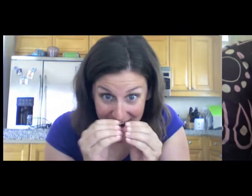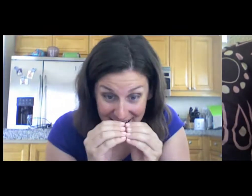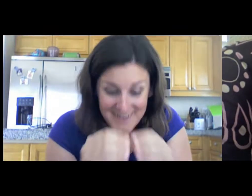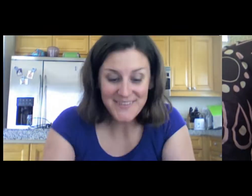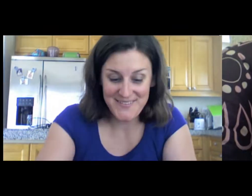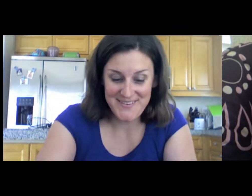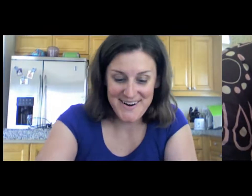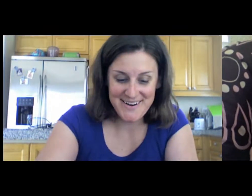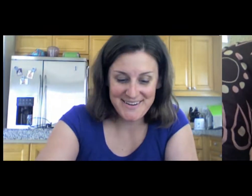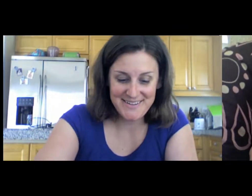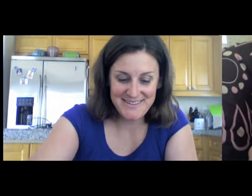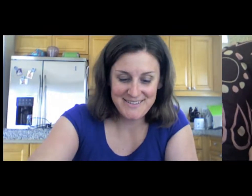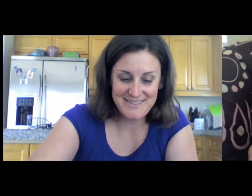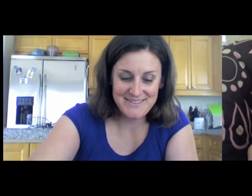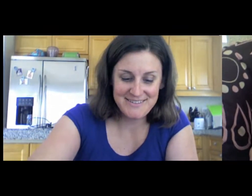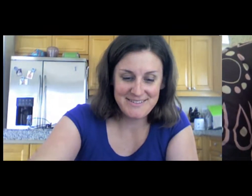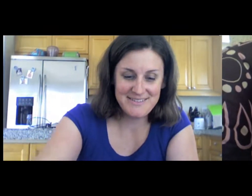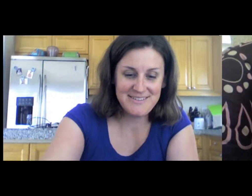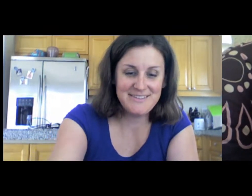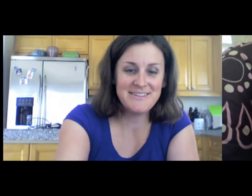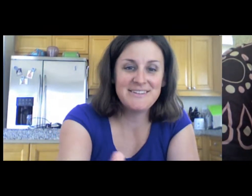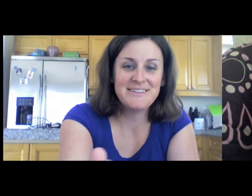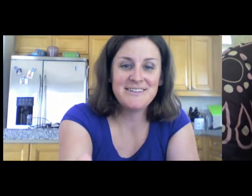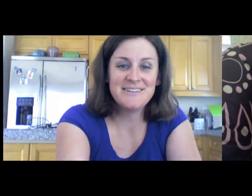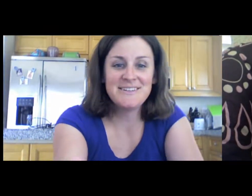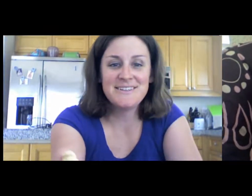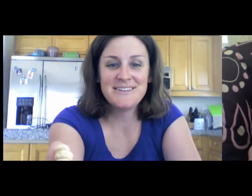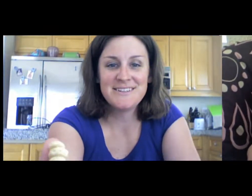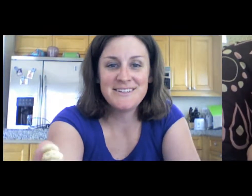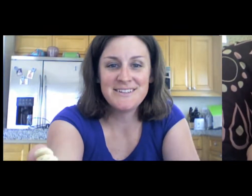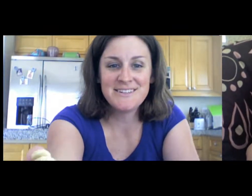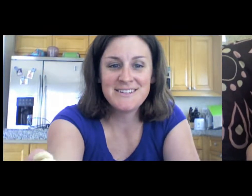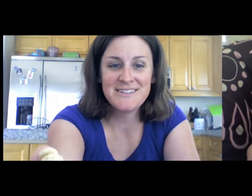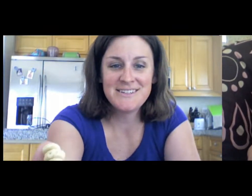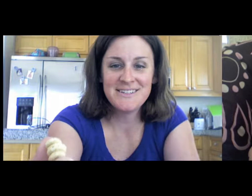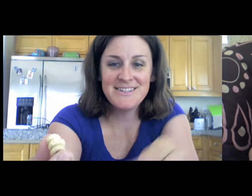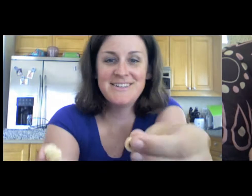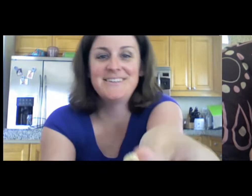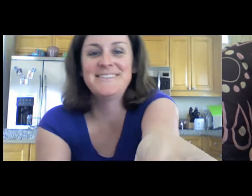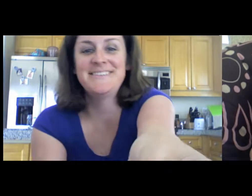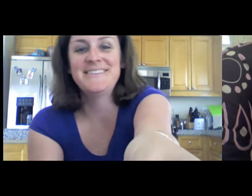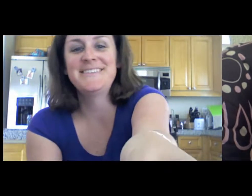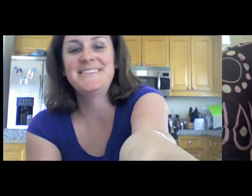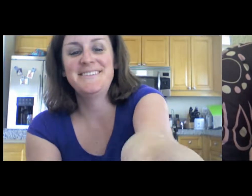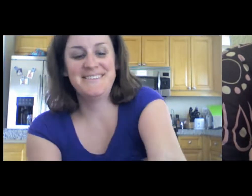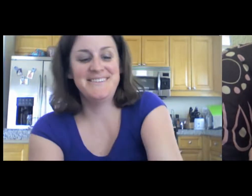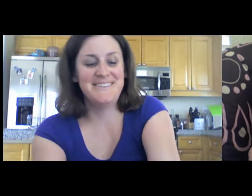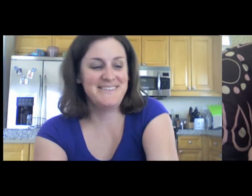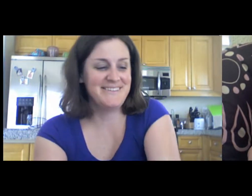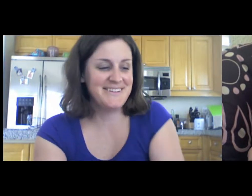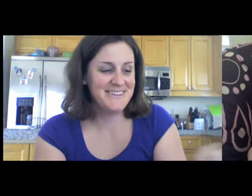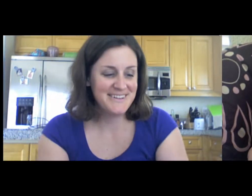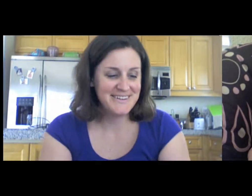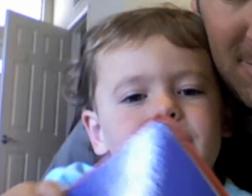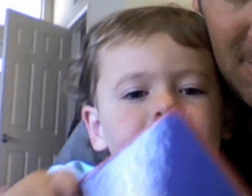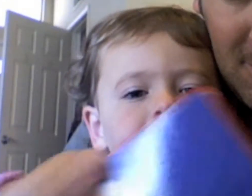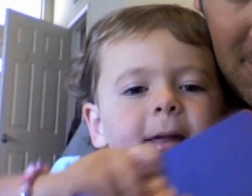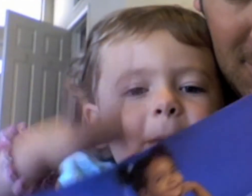this difference. Young babies prefer to look at the well-formed variant over the ill-formed variant. Now, this tells